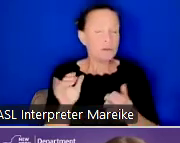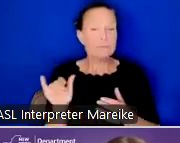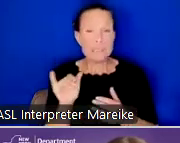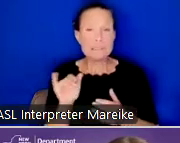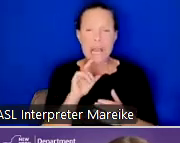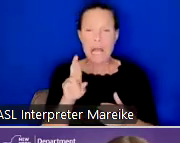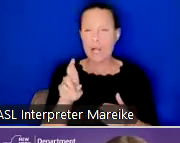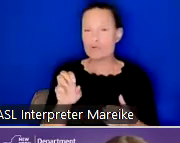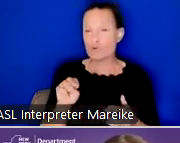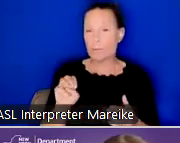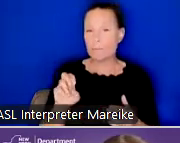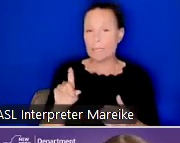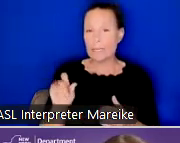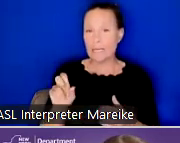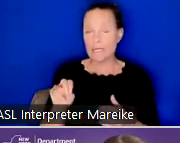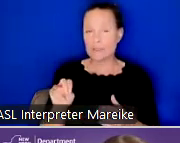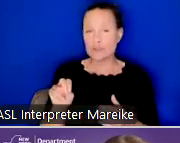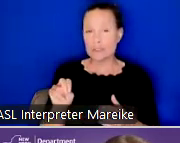have additional criteria, like